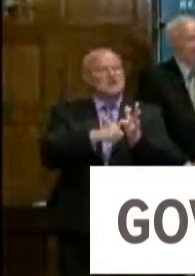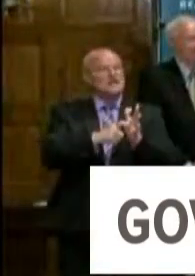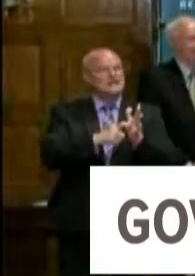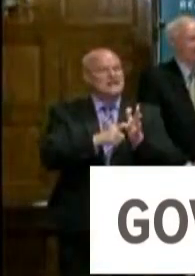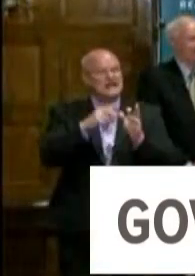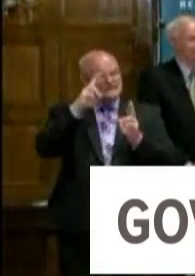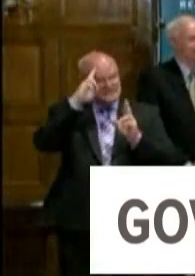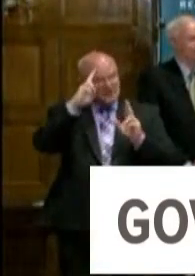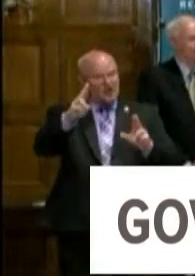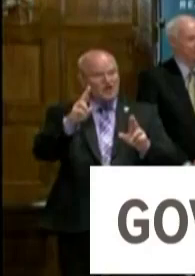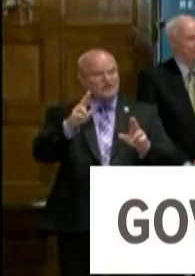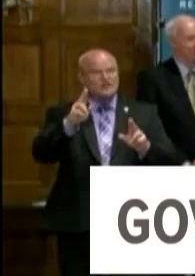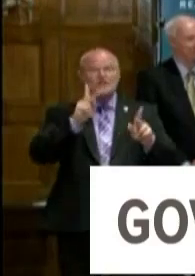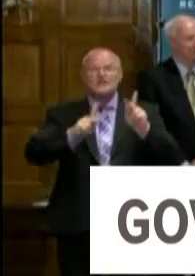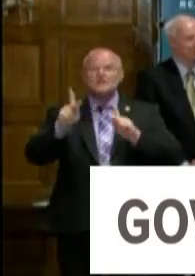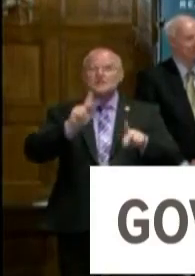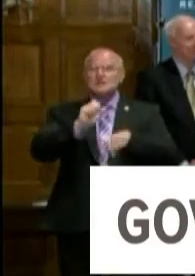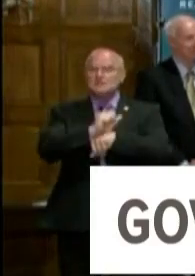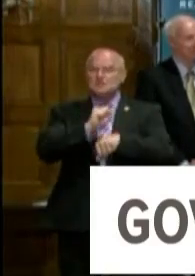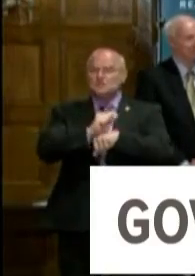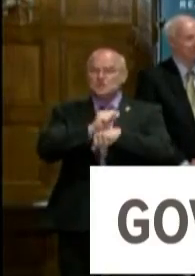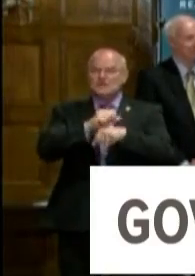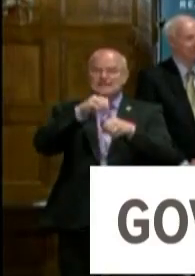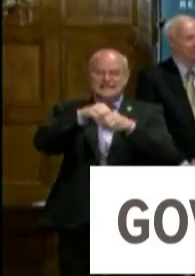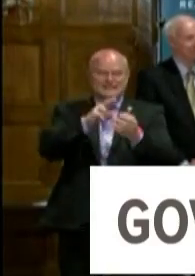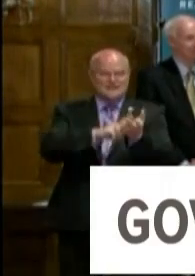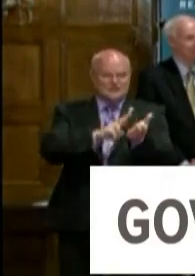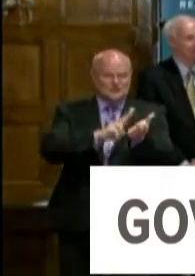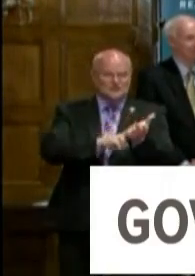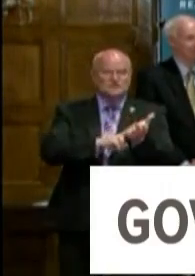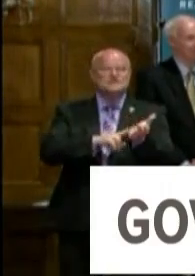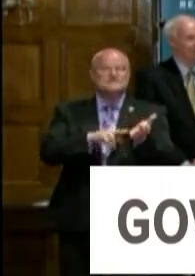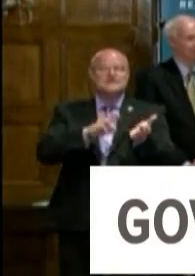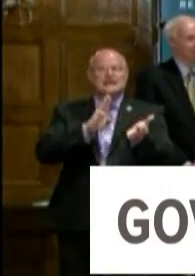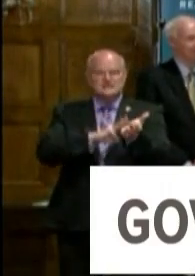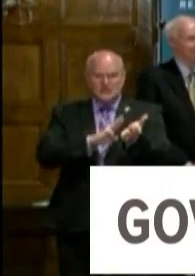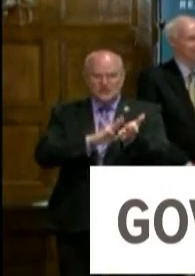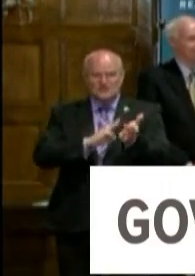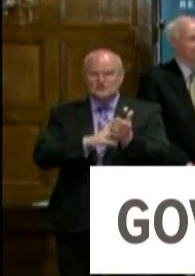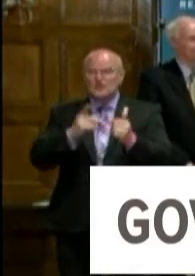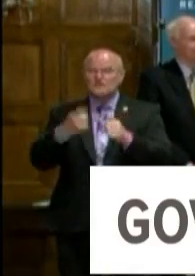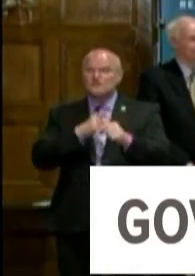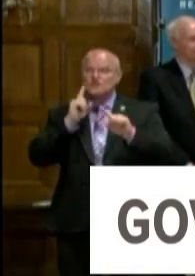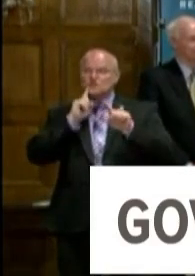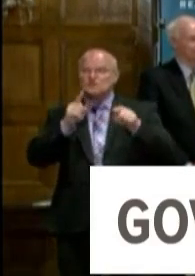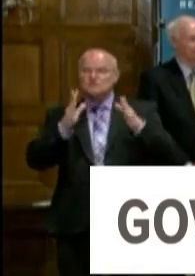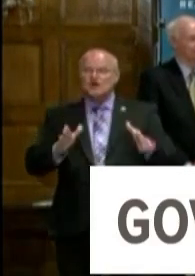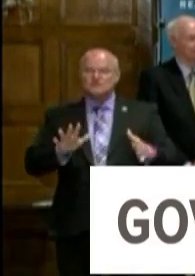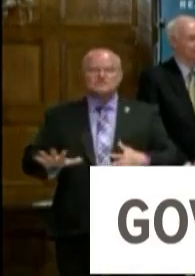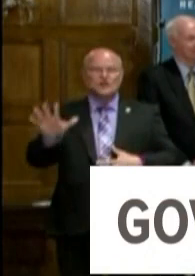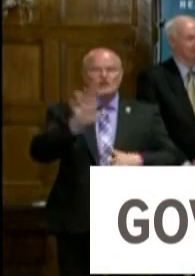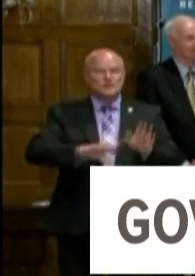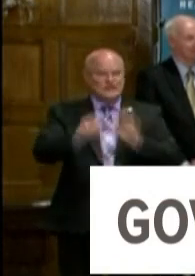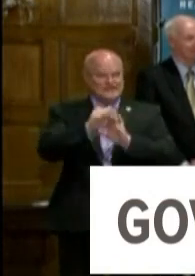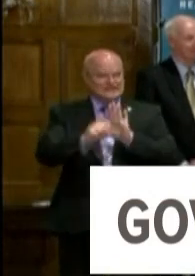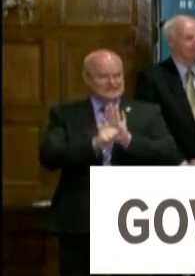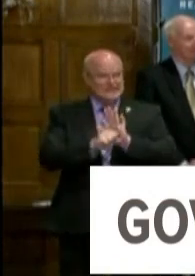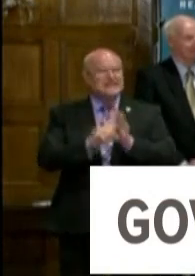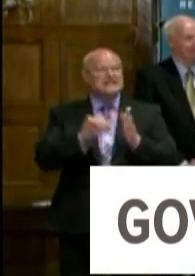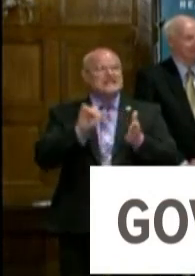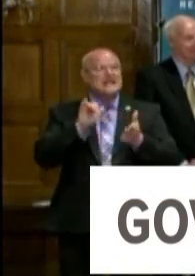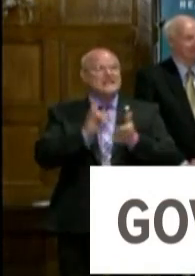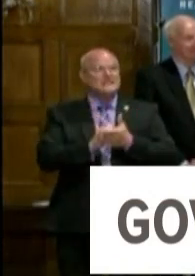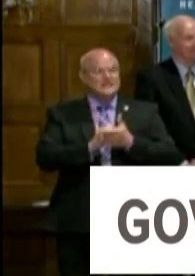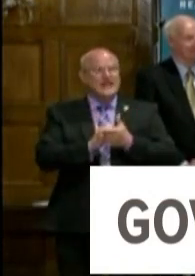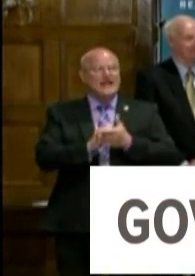recognize and honor those frontline medical workers and first responders across the state. That's